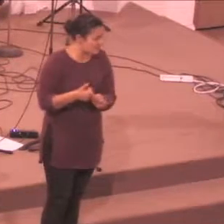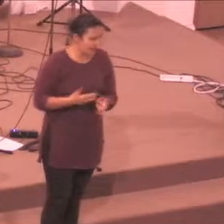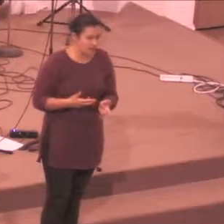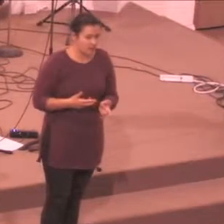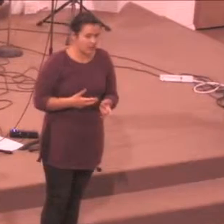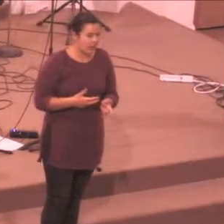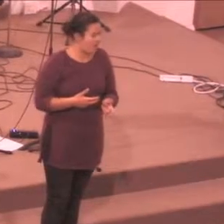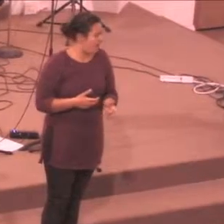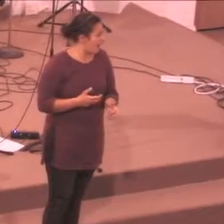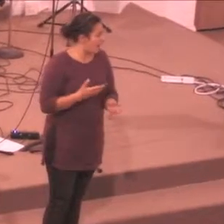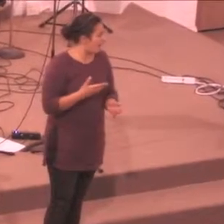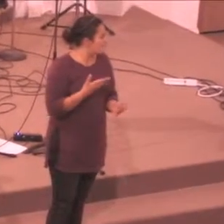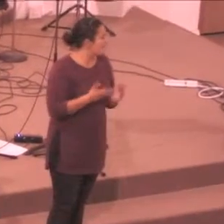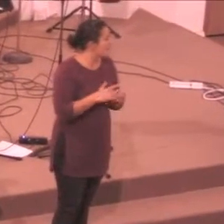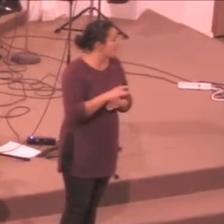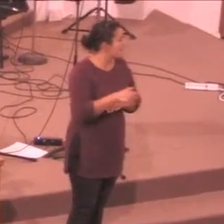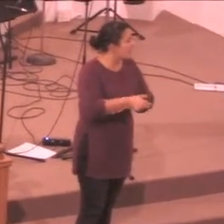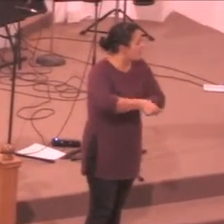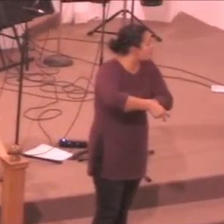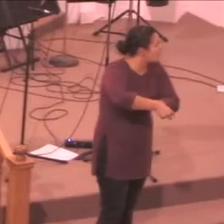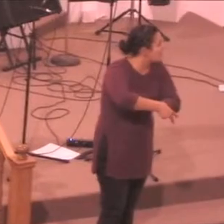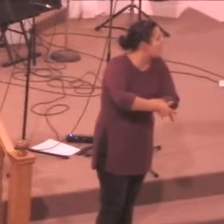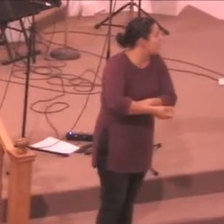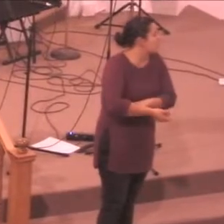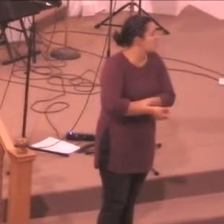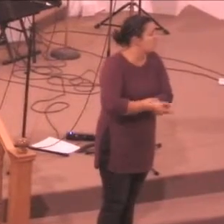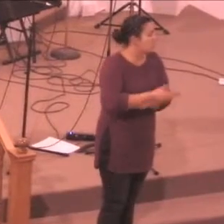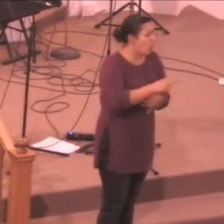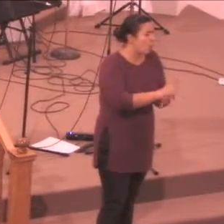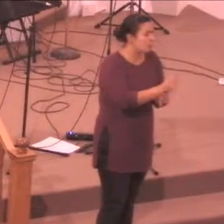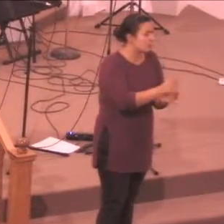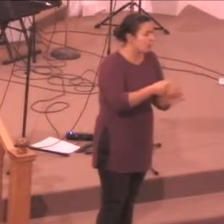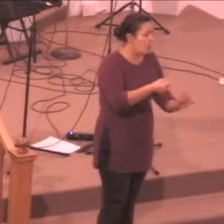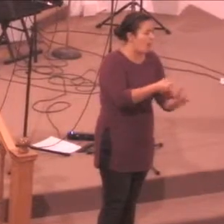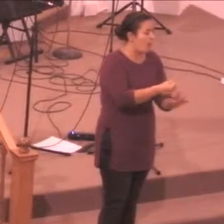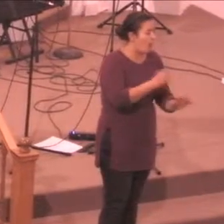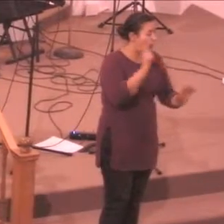Middle of the night. I got woke up at 12:12 the other night.